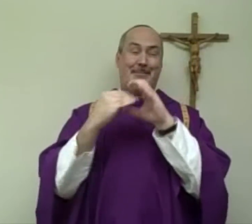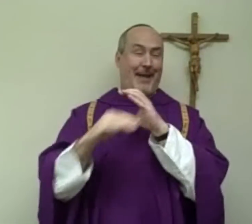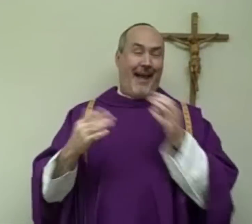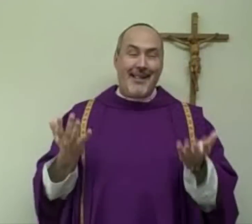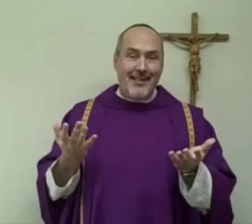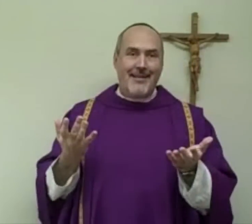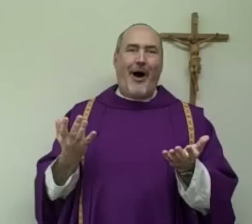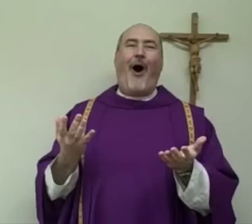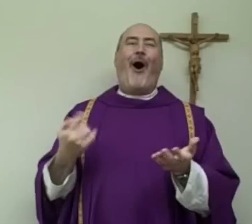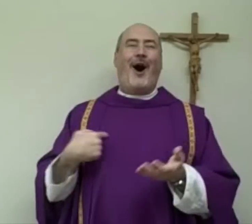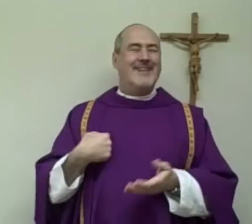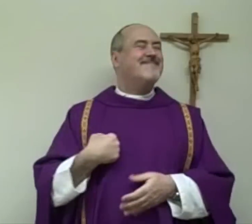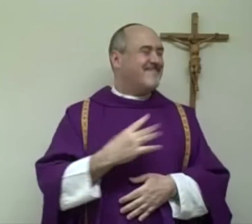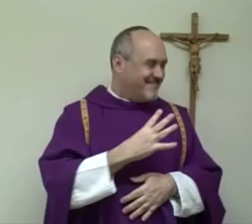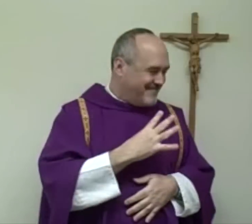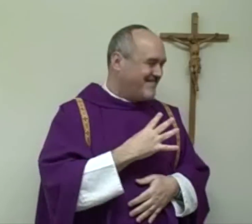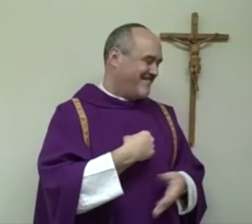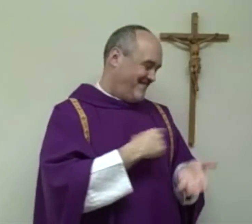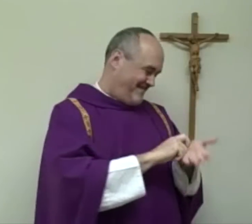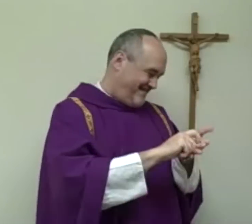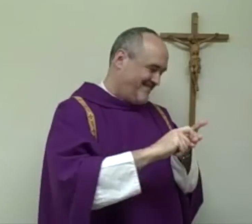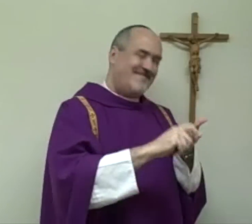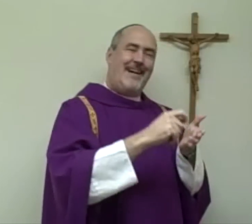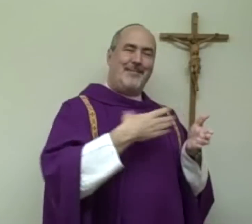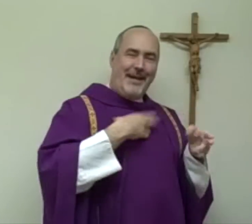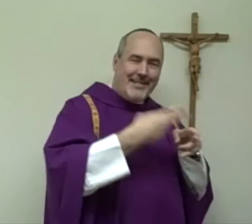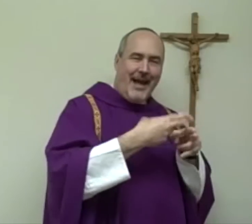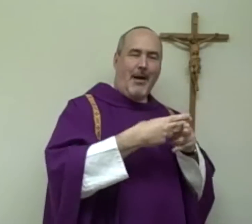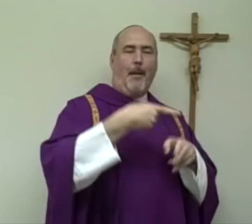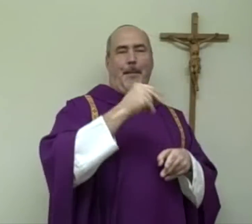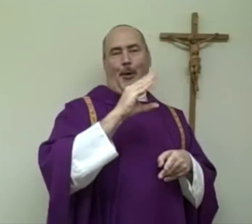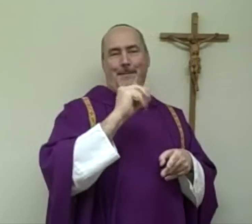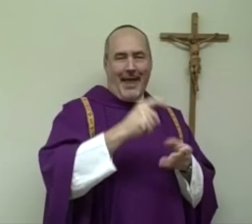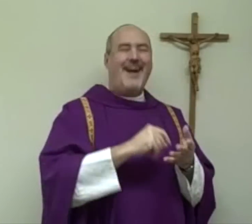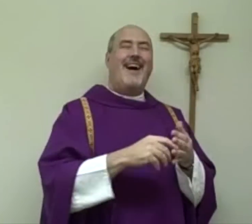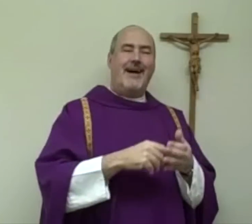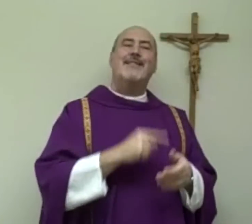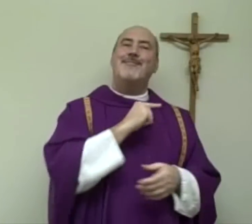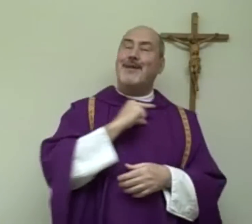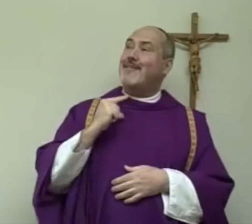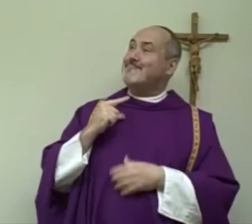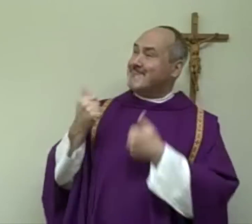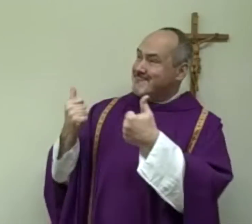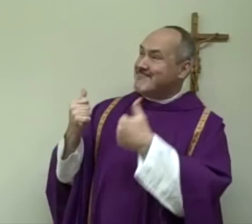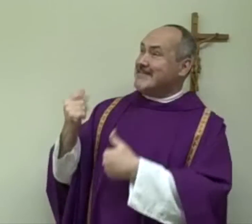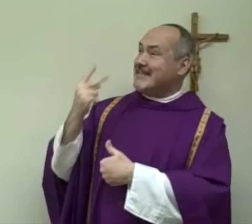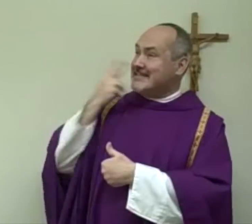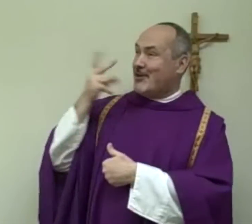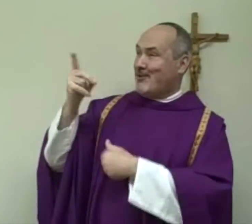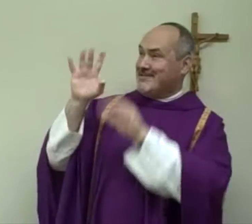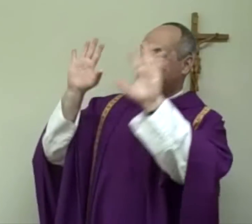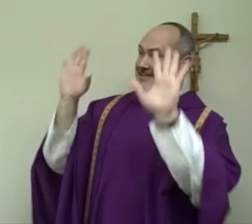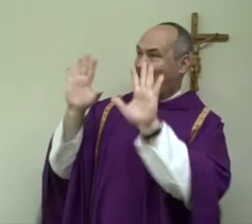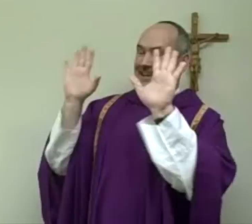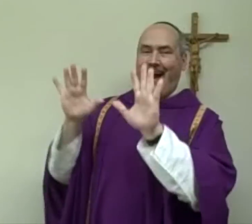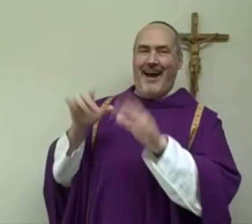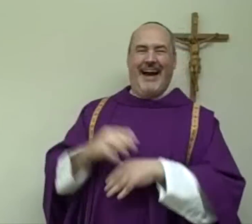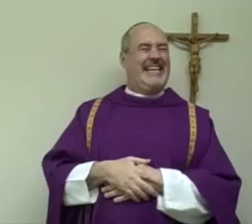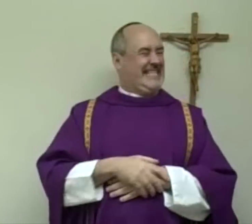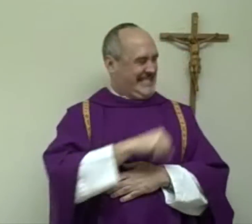down your post office box?" Because, of course, that time we didn't have email. So I did. I put down my name and my post office box. And he says, "Great, I'll see